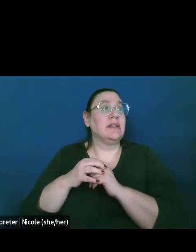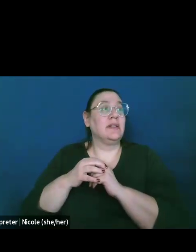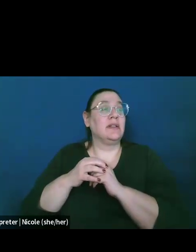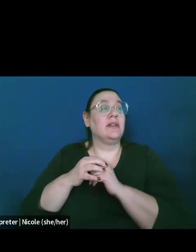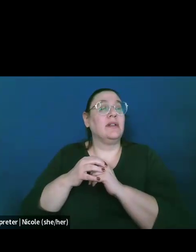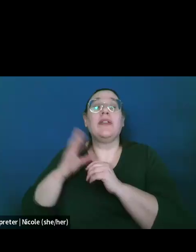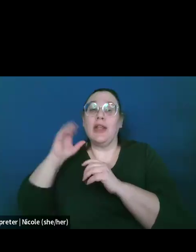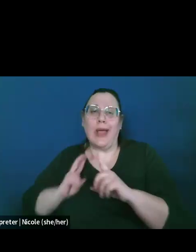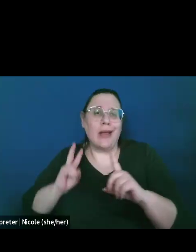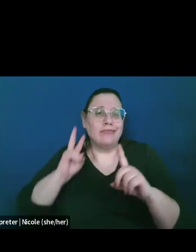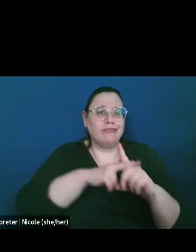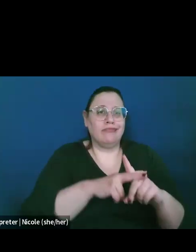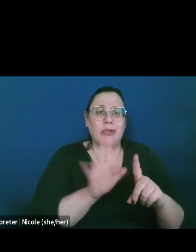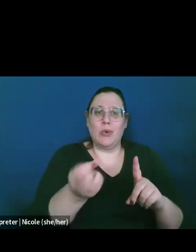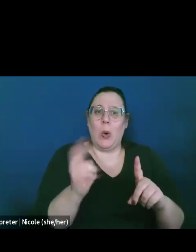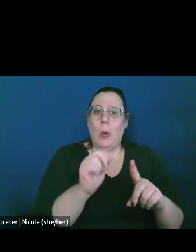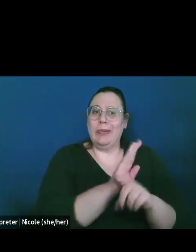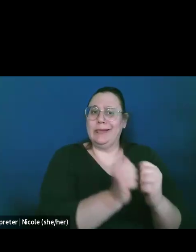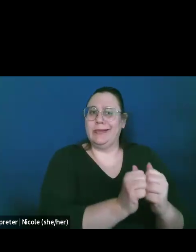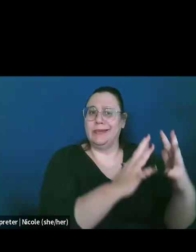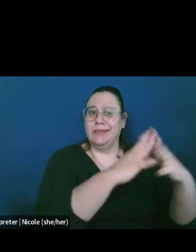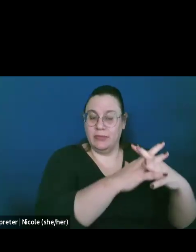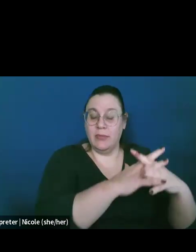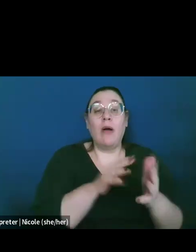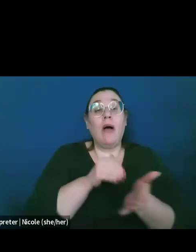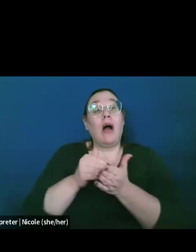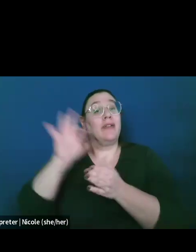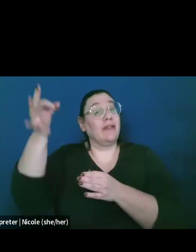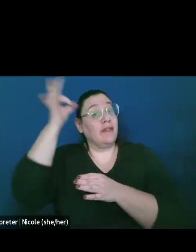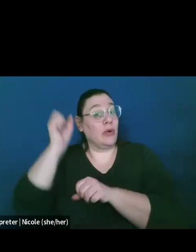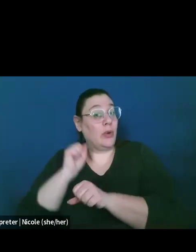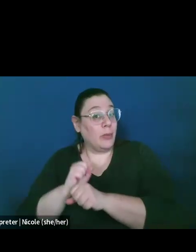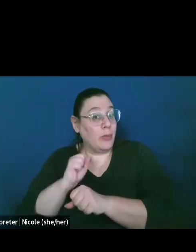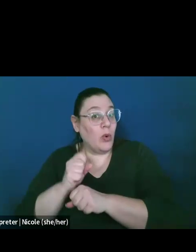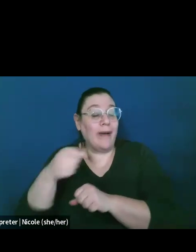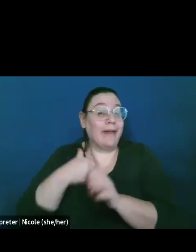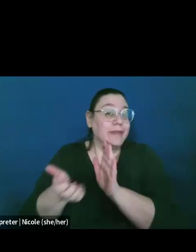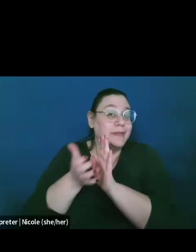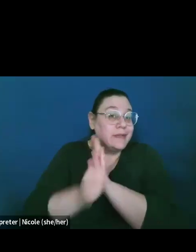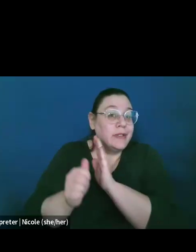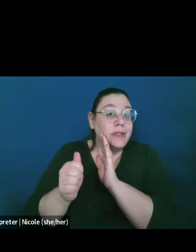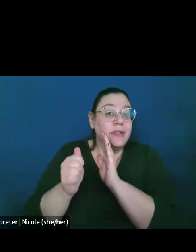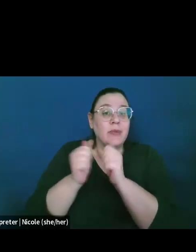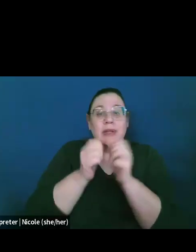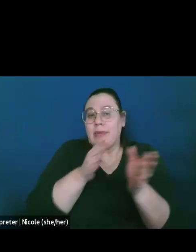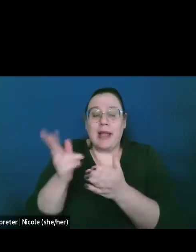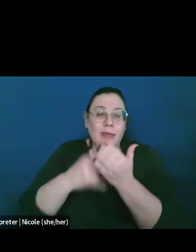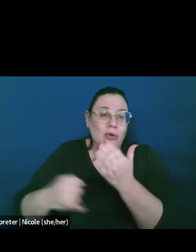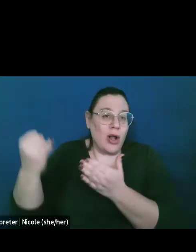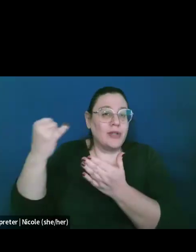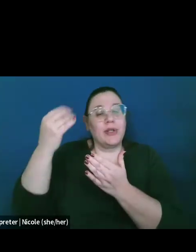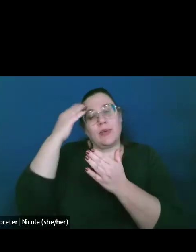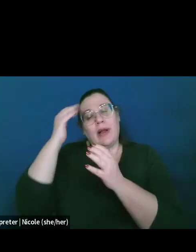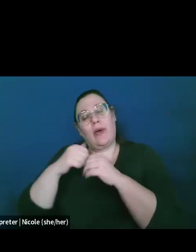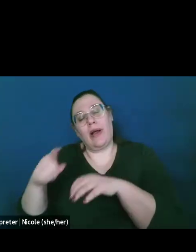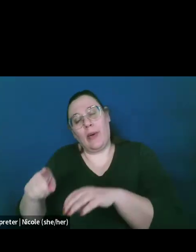into starting your own business is one, oftentimes as a federal employee, you have skills with planning projects. We know how long and